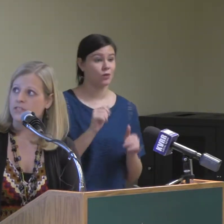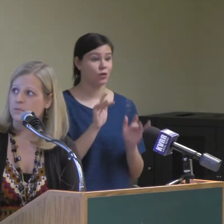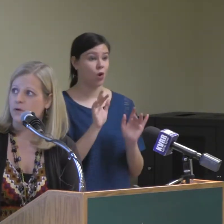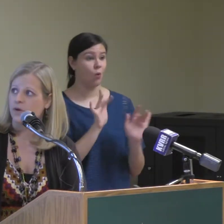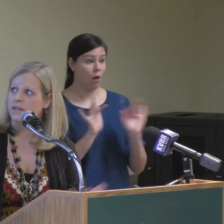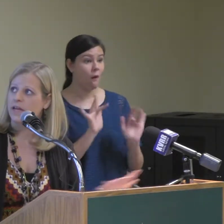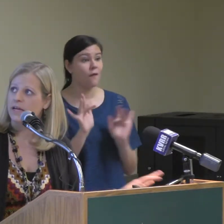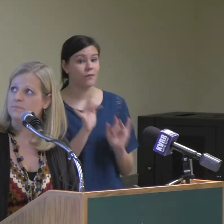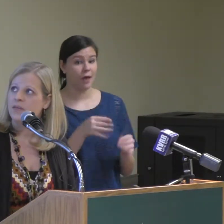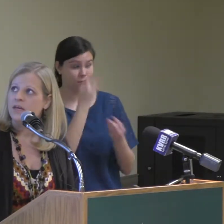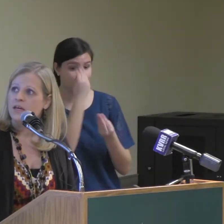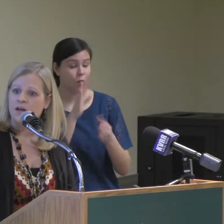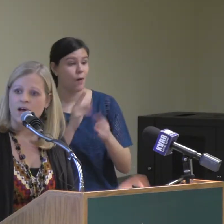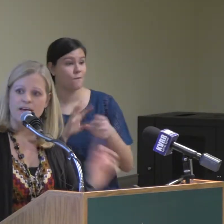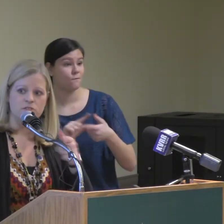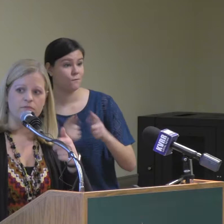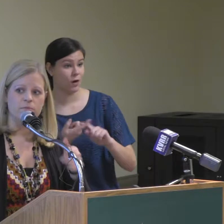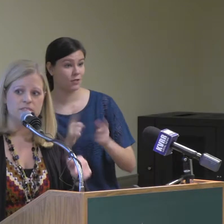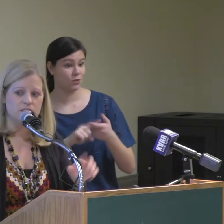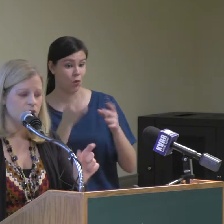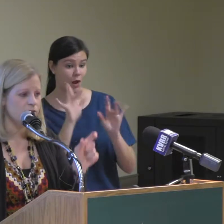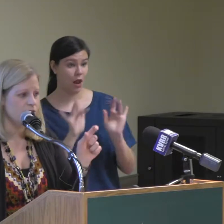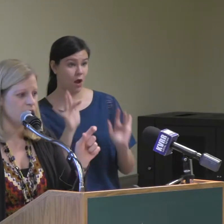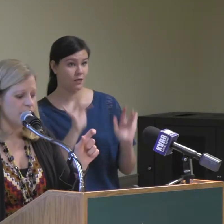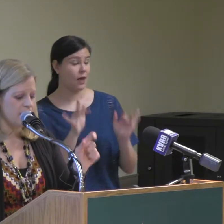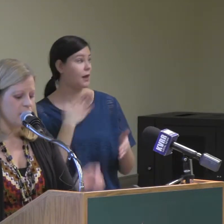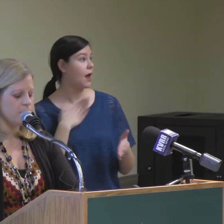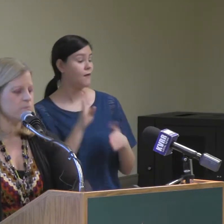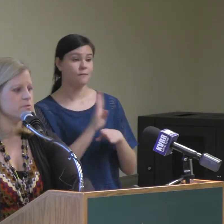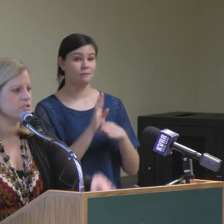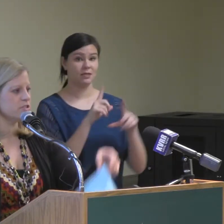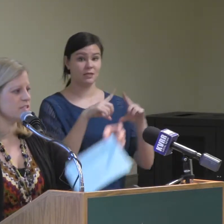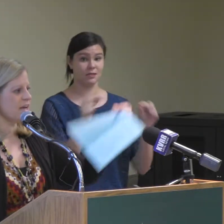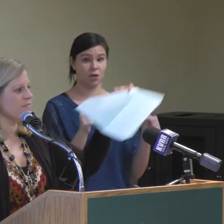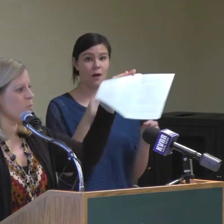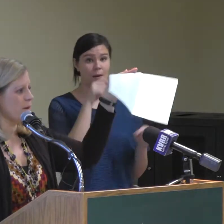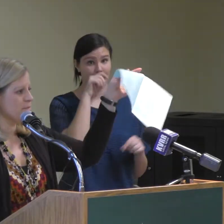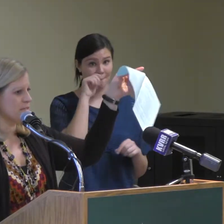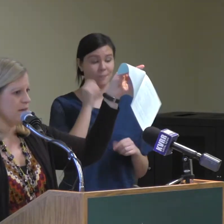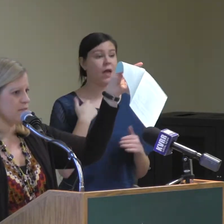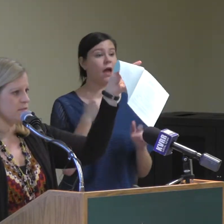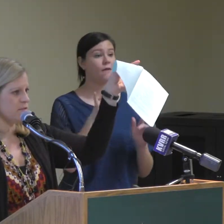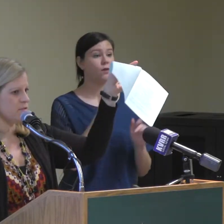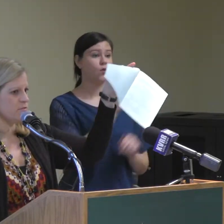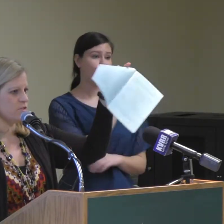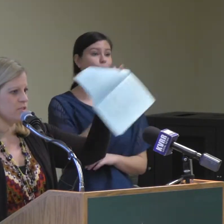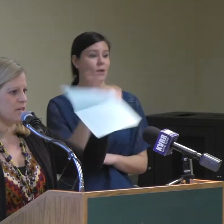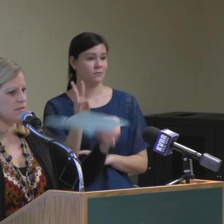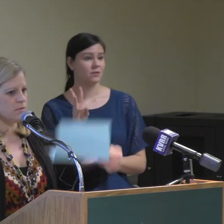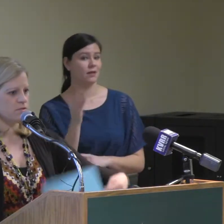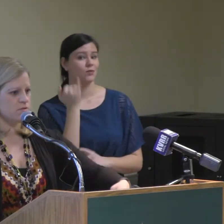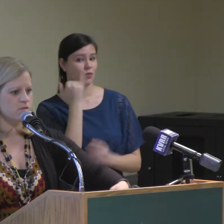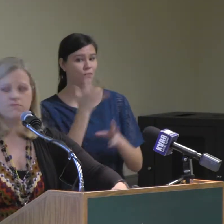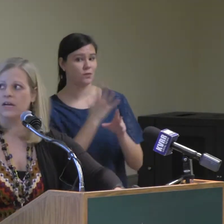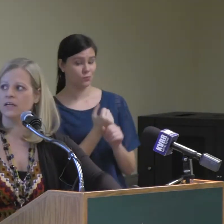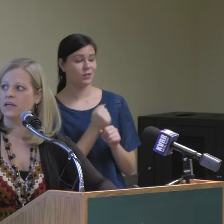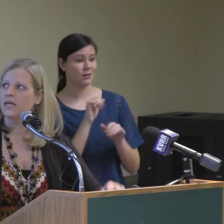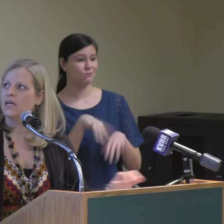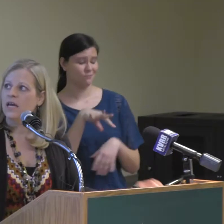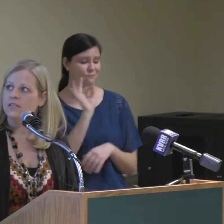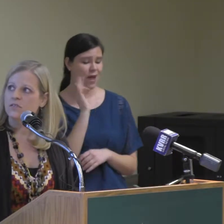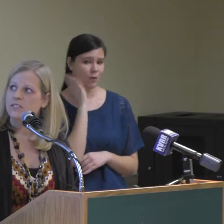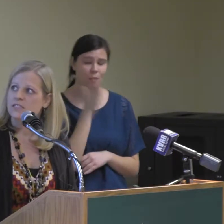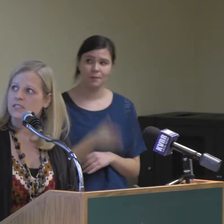tell your friends about going online. I also have a business card over there, and on the brochures they have the website. So if you just take this with you, you can find